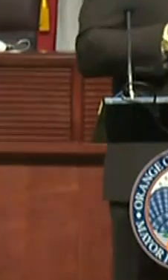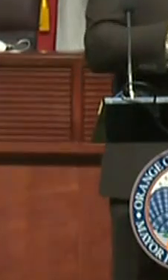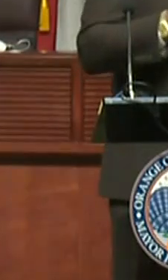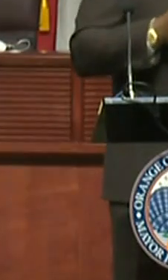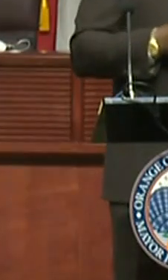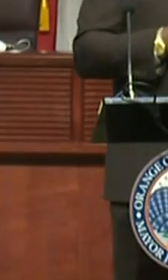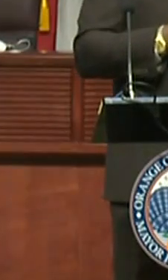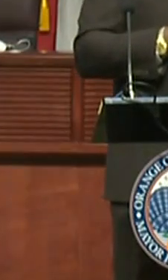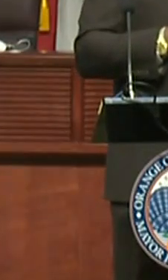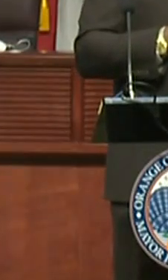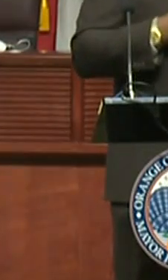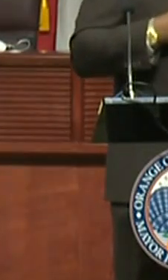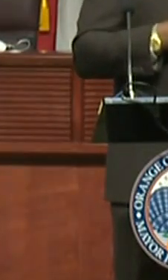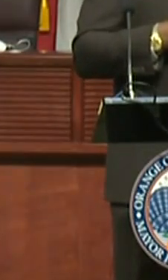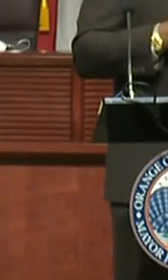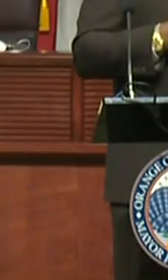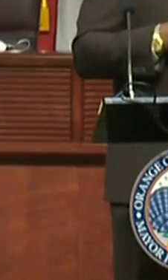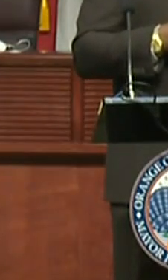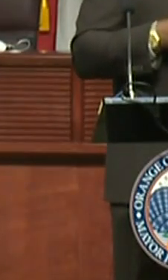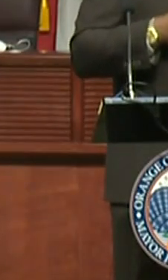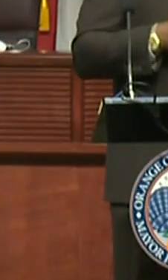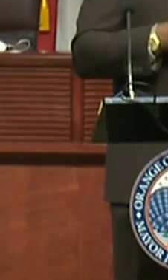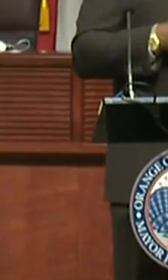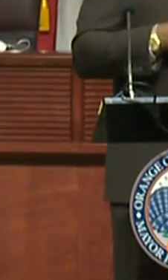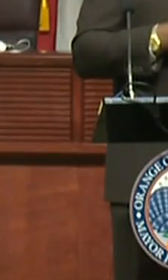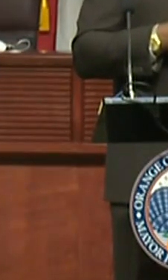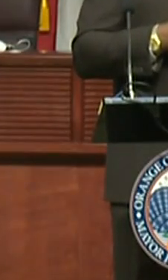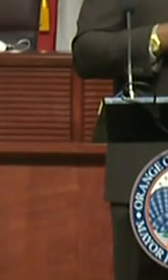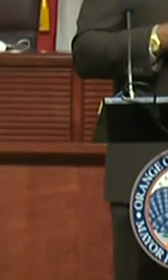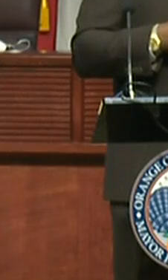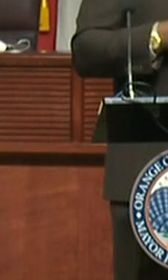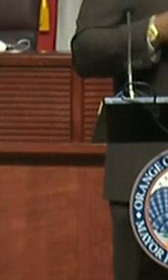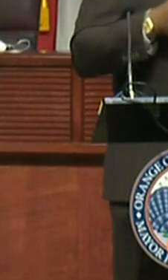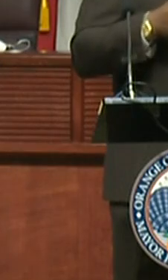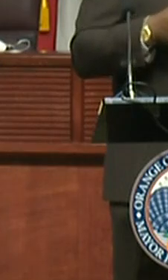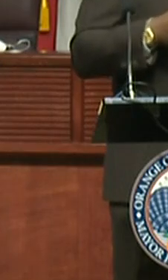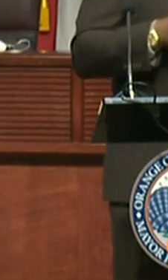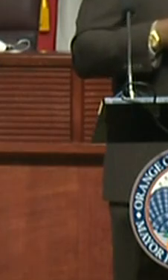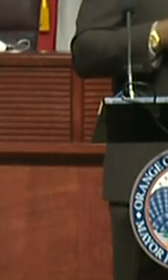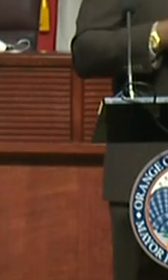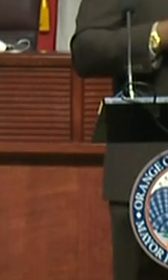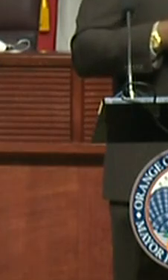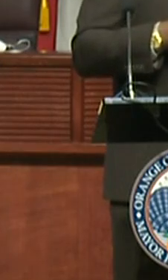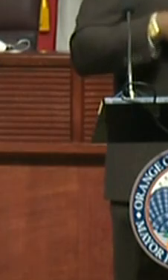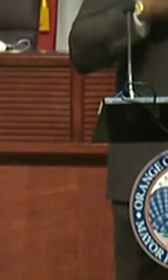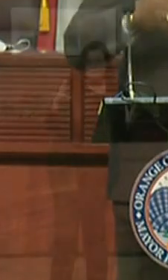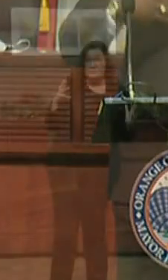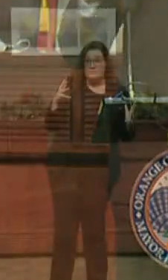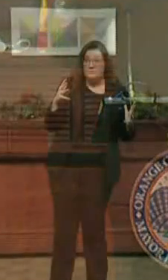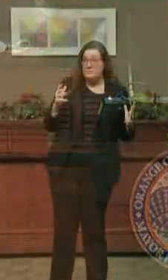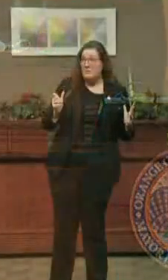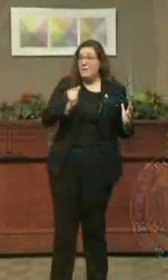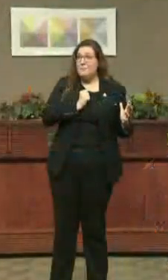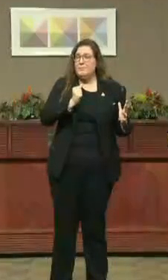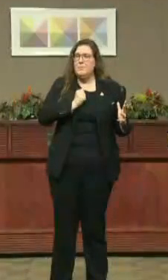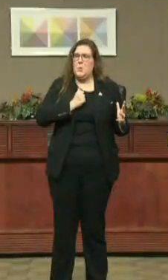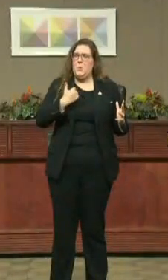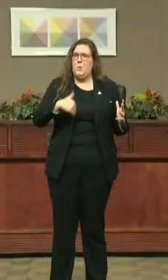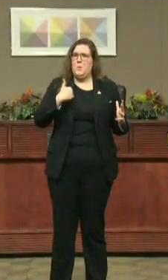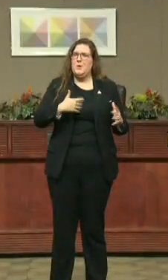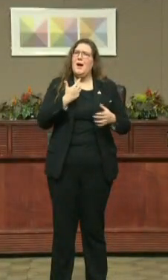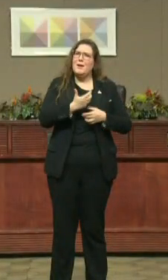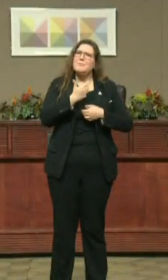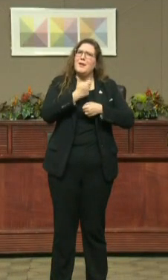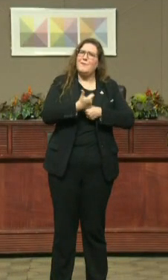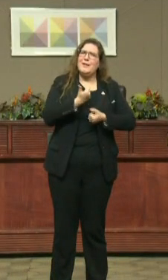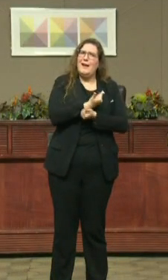people. And so this week has been instructive for us. We've learned some things, and I'm very confident that next week some of the things that we'll put in